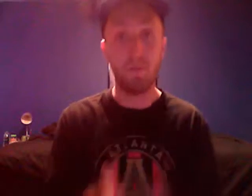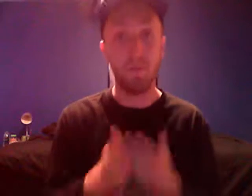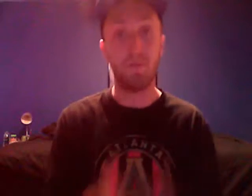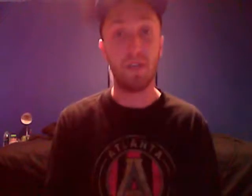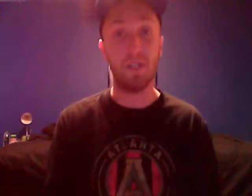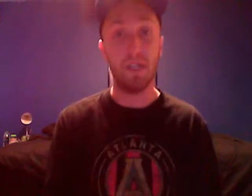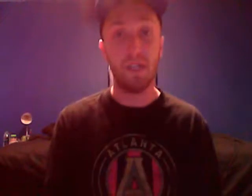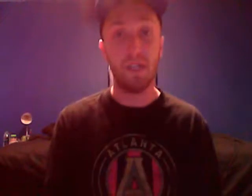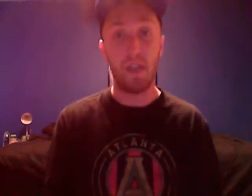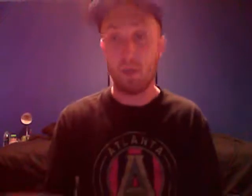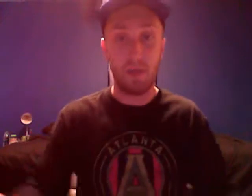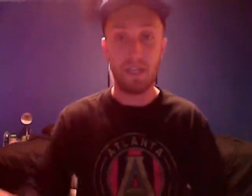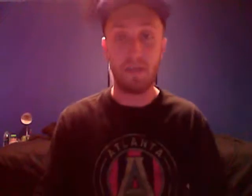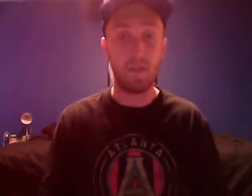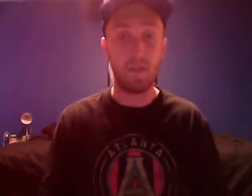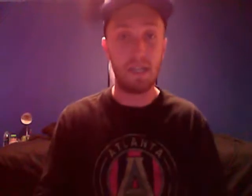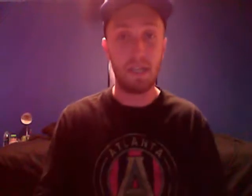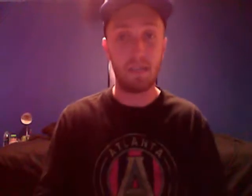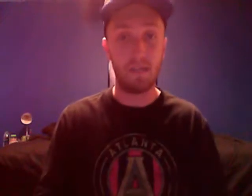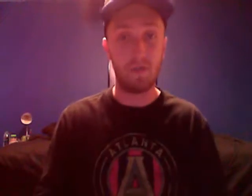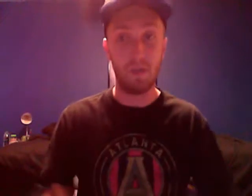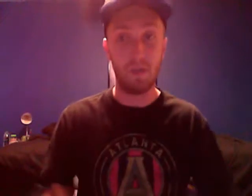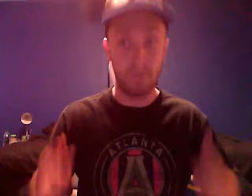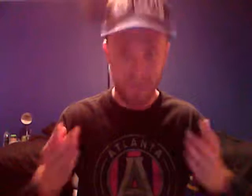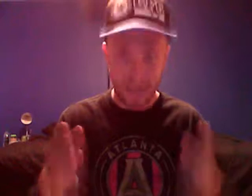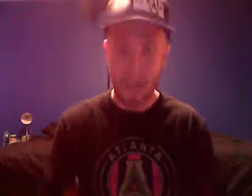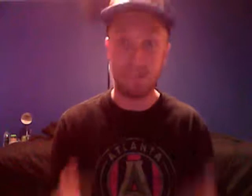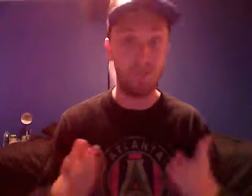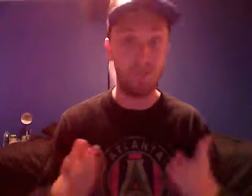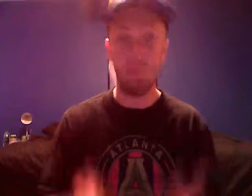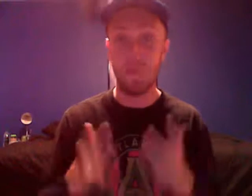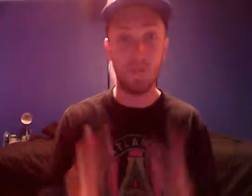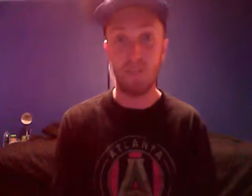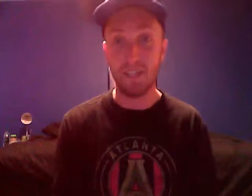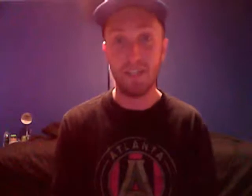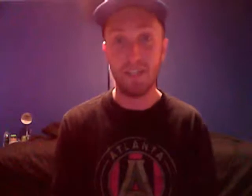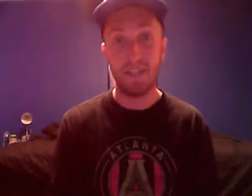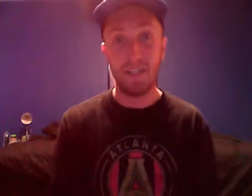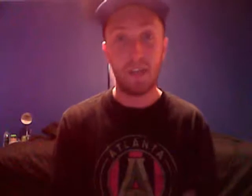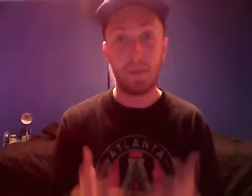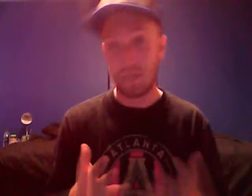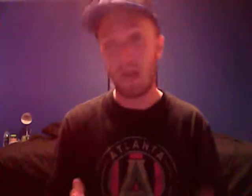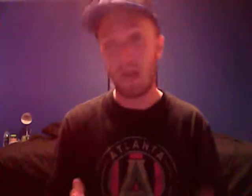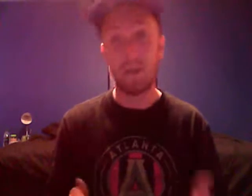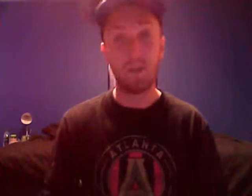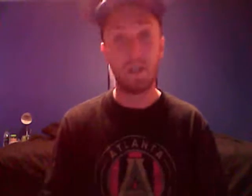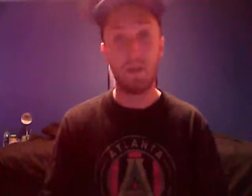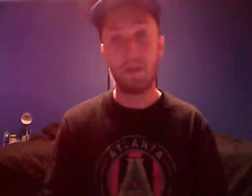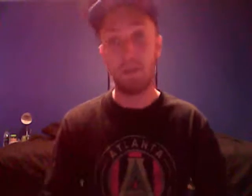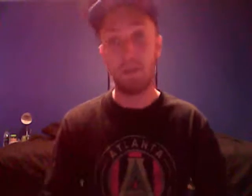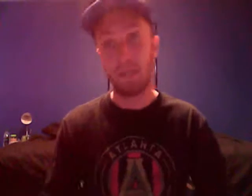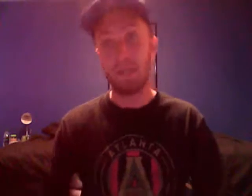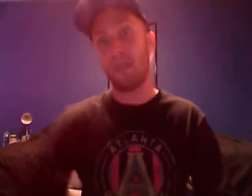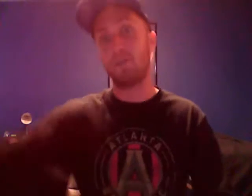move your feet. I don't know how many times I've said that this season for him, but he has to move his feet. I'm tired of seeing him having to make these